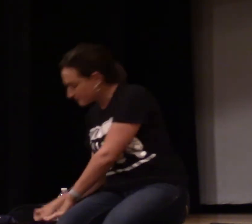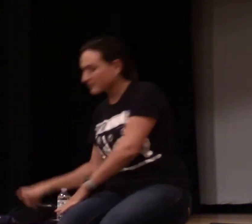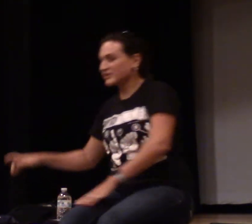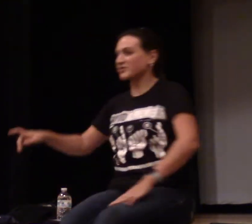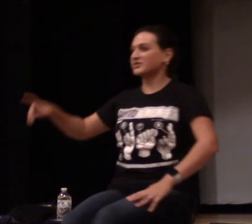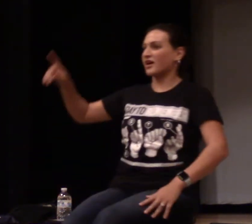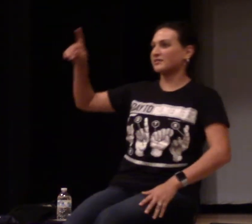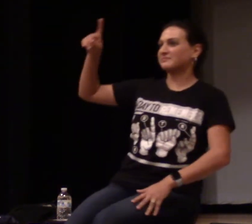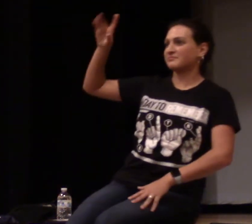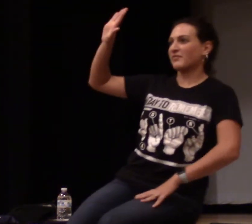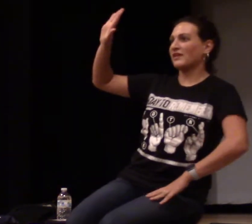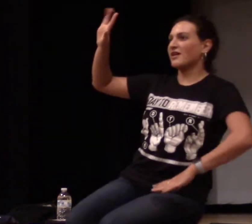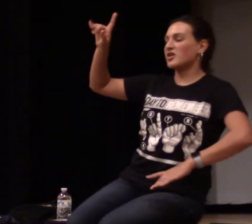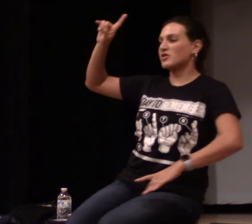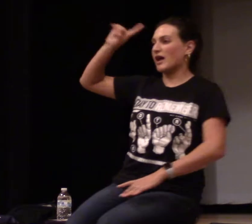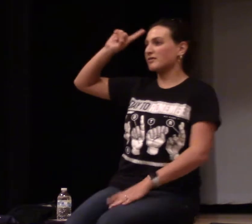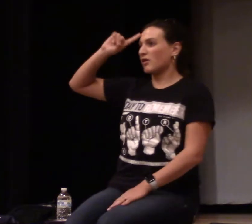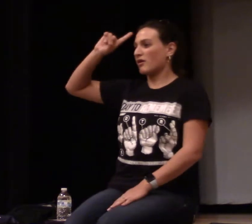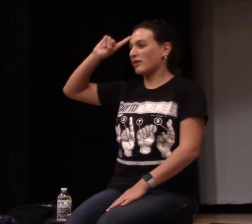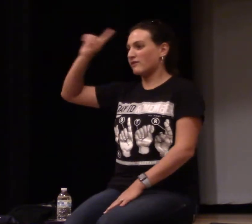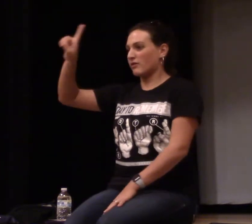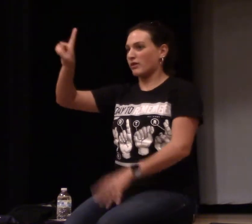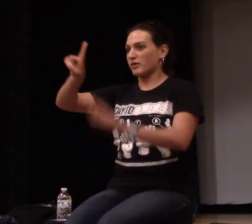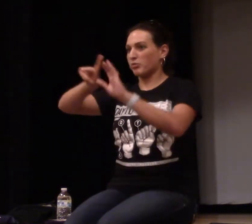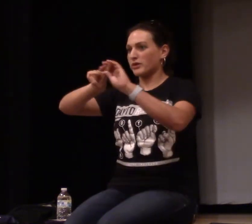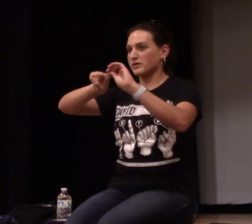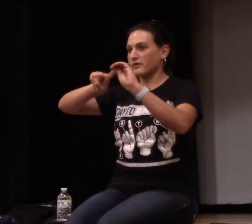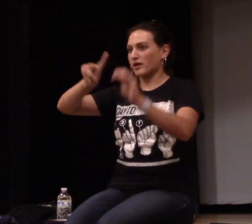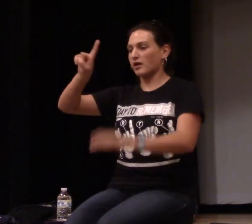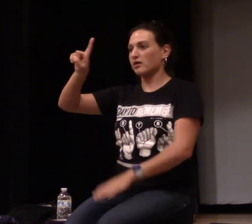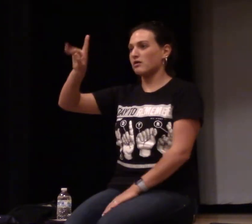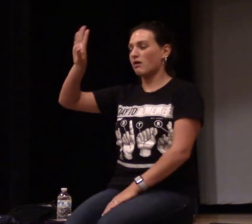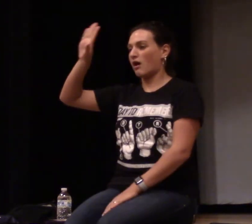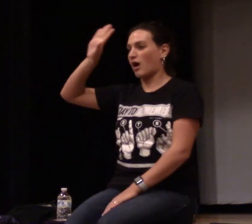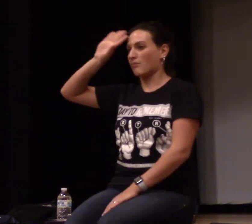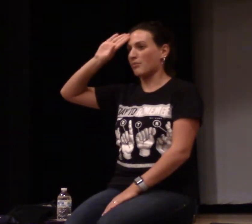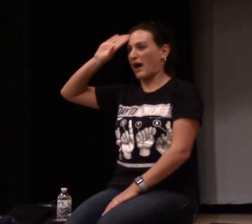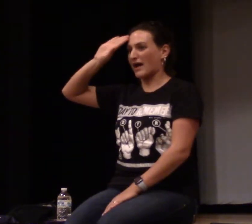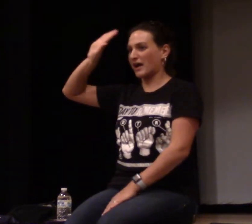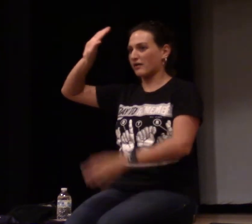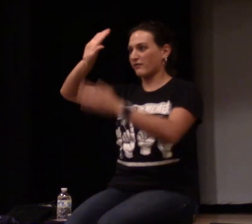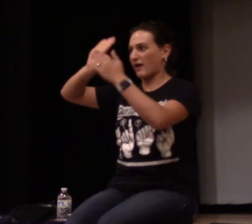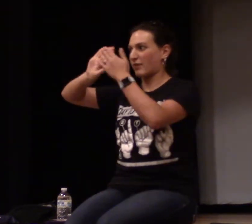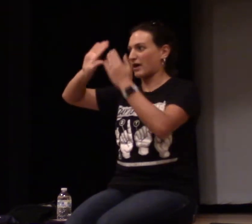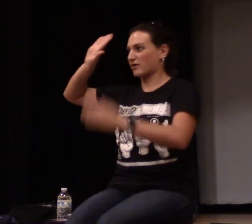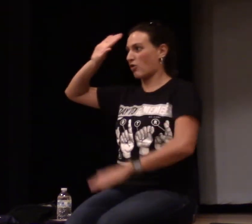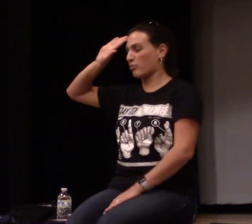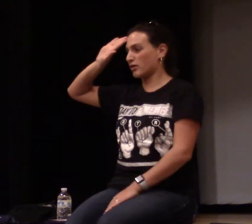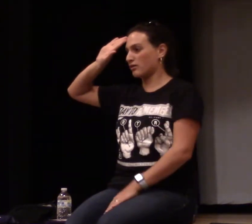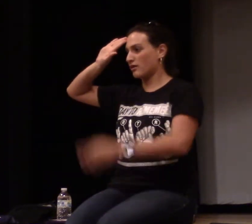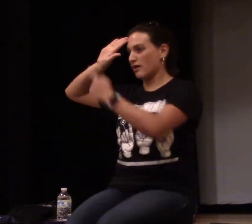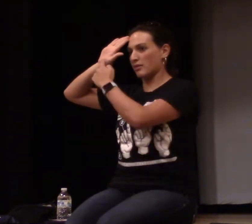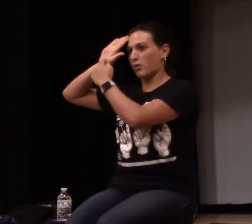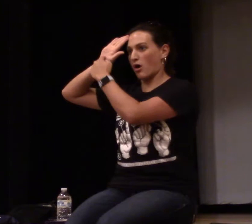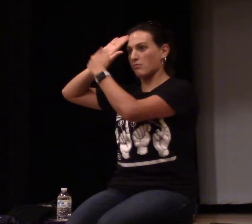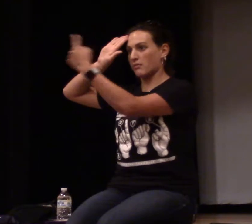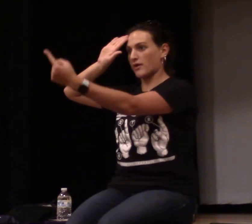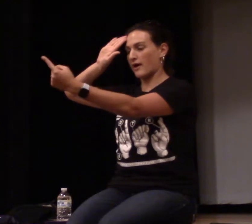So son, you can leave it with your pointer finger, but I kind of have my hand open and palm